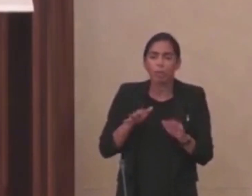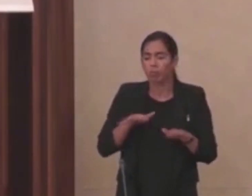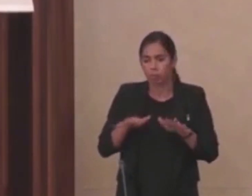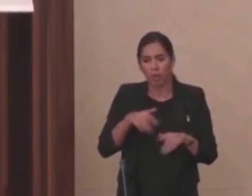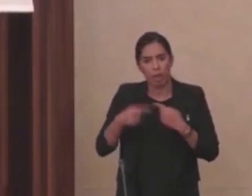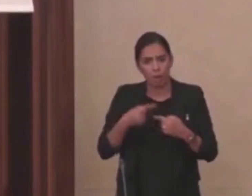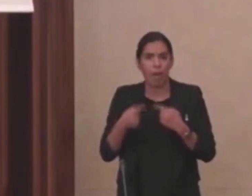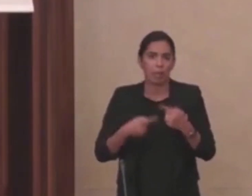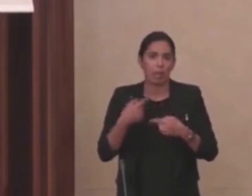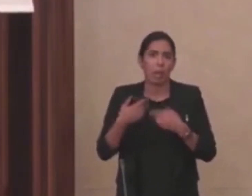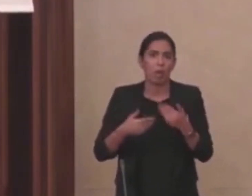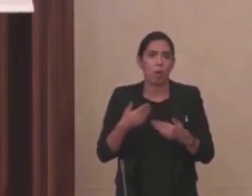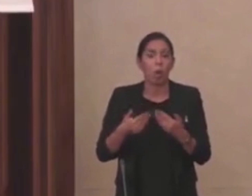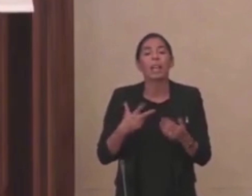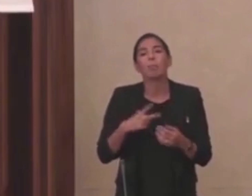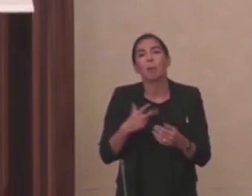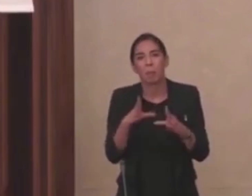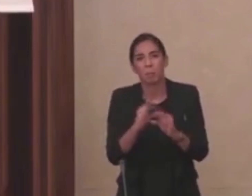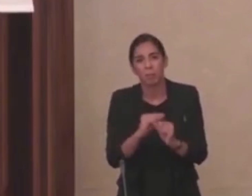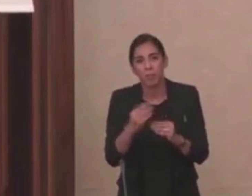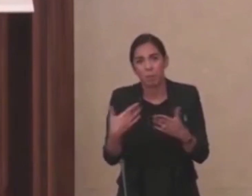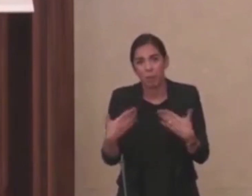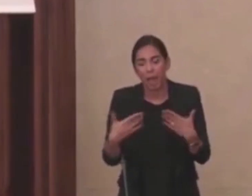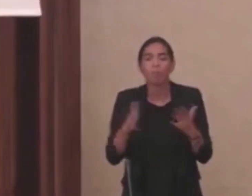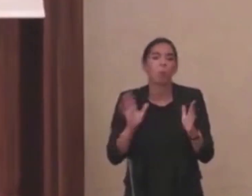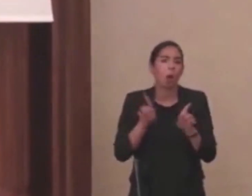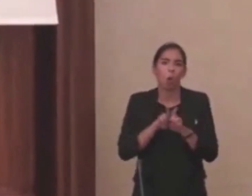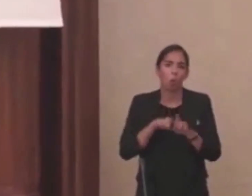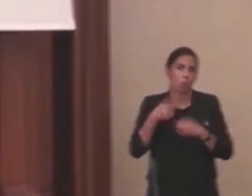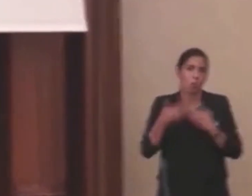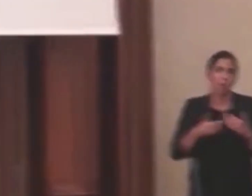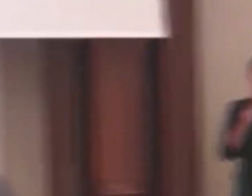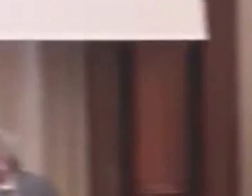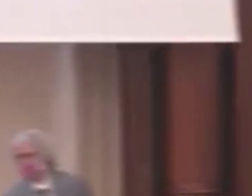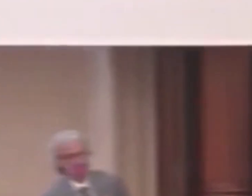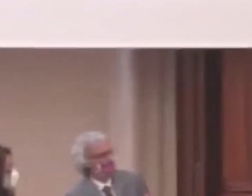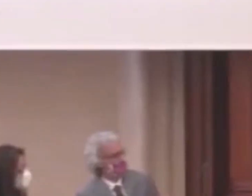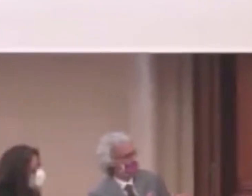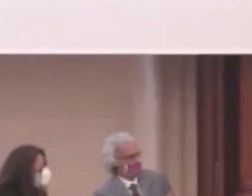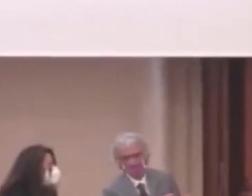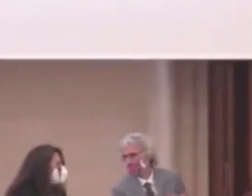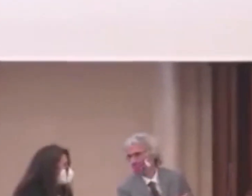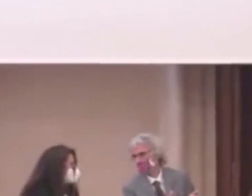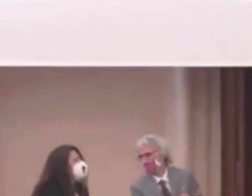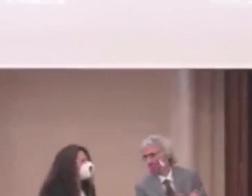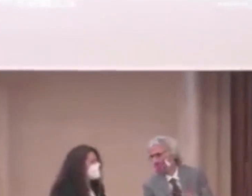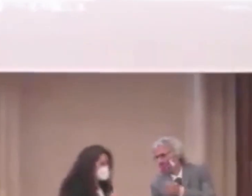treatments. This is our effort, and we will try to do it as much as possible. E buon lavoro a tutti.